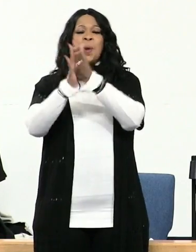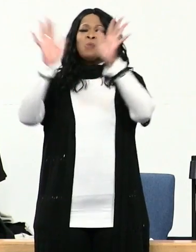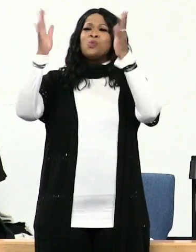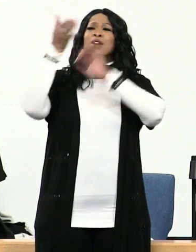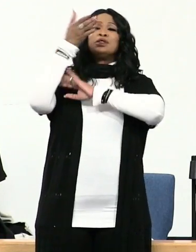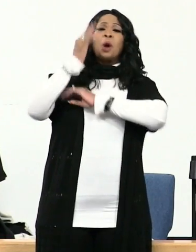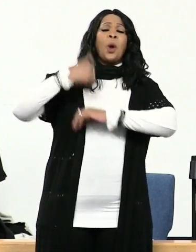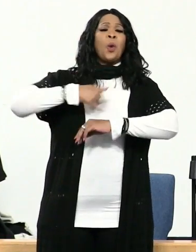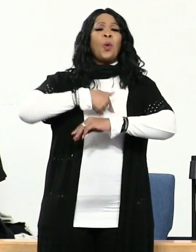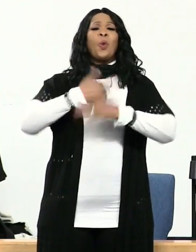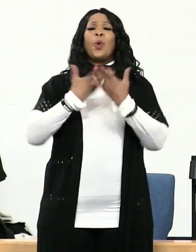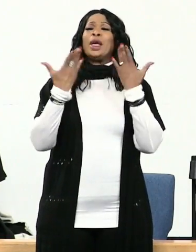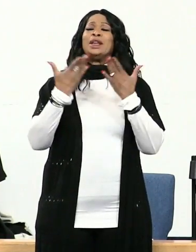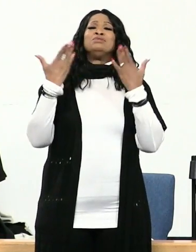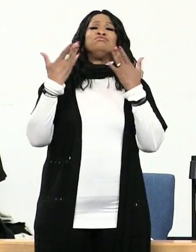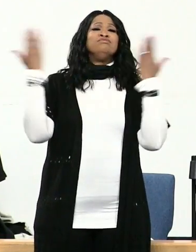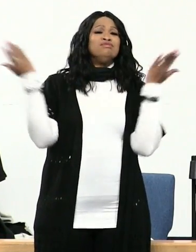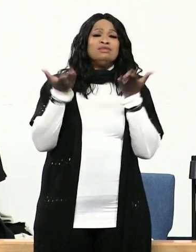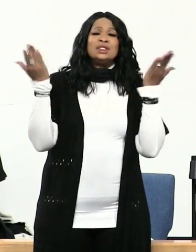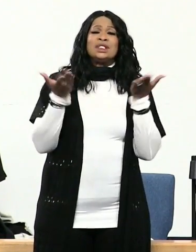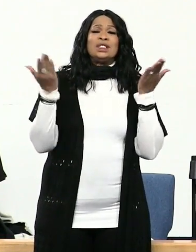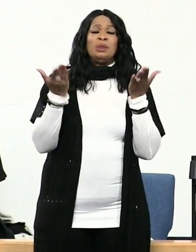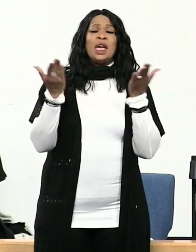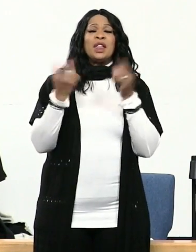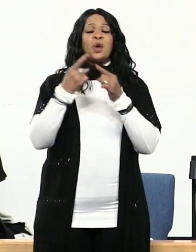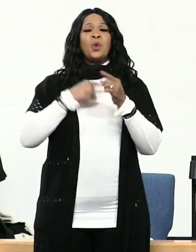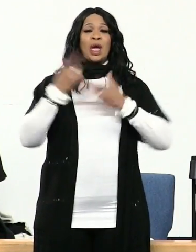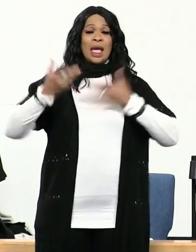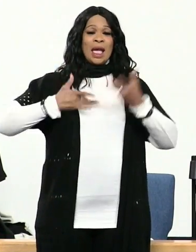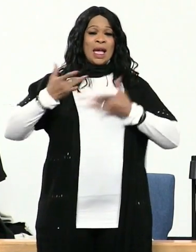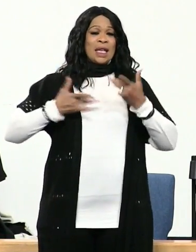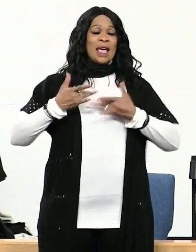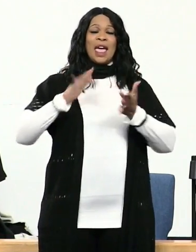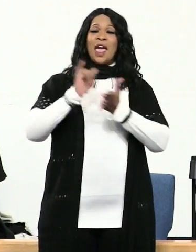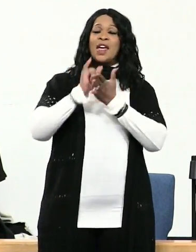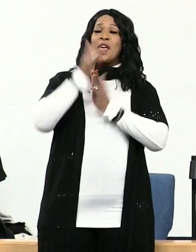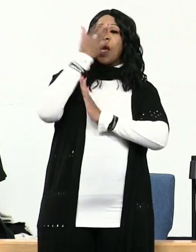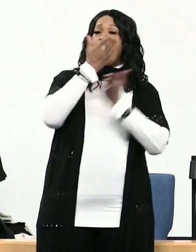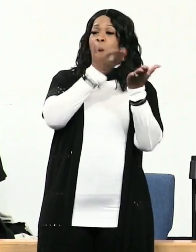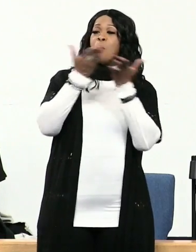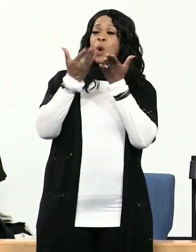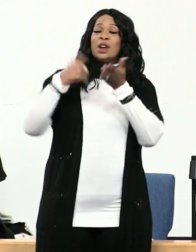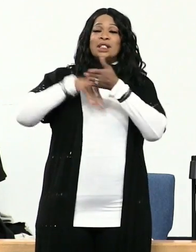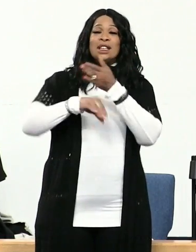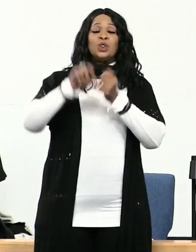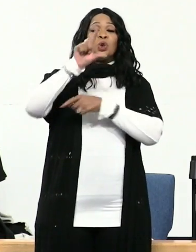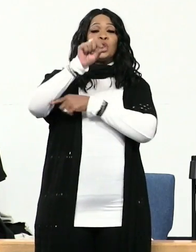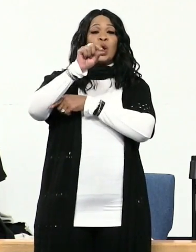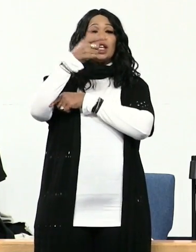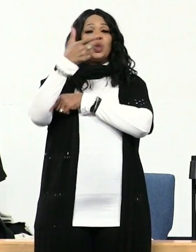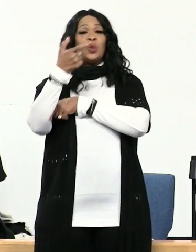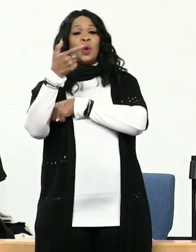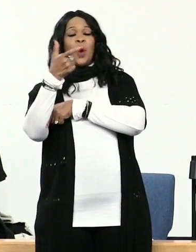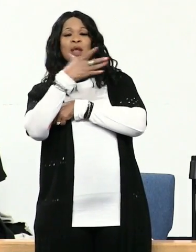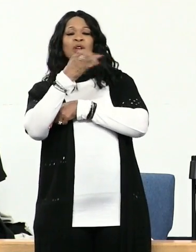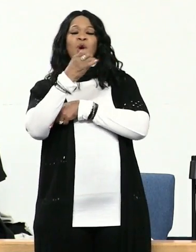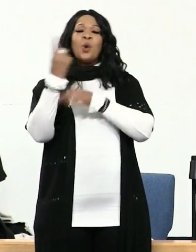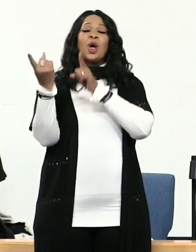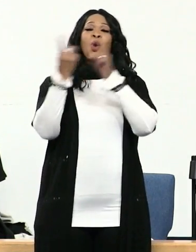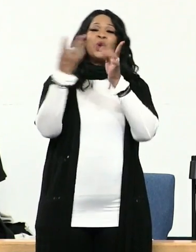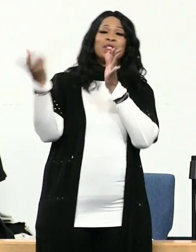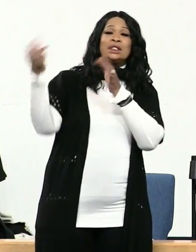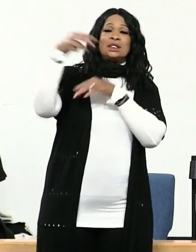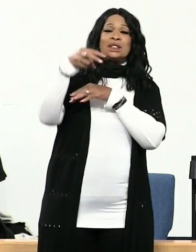it. And we are excited for the fact that God has brought us into 2021. But we're going to go ahead and jump into the word of the